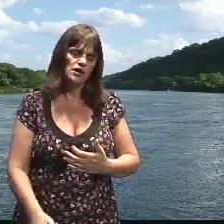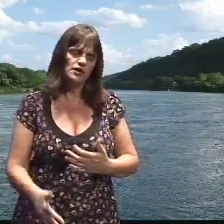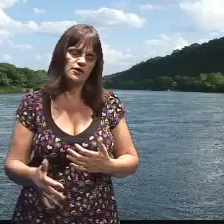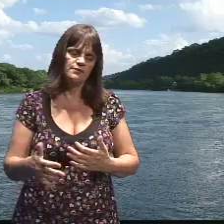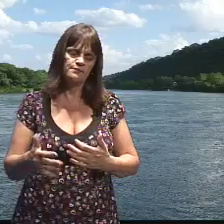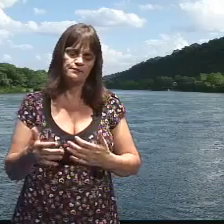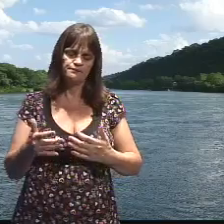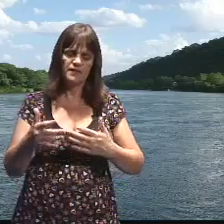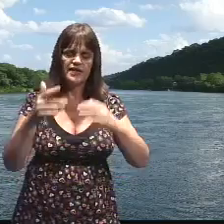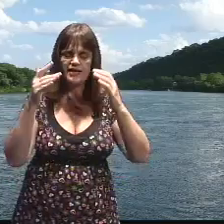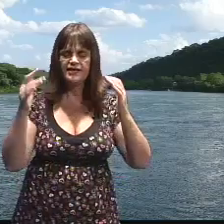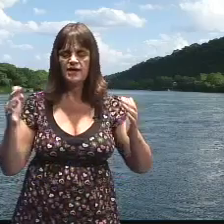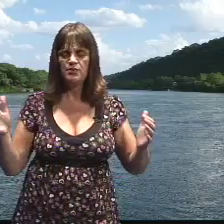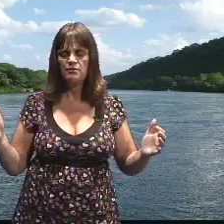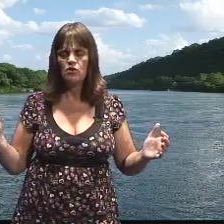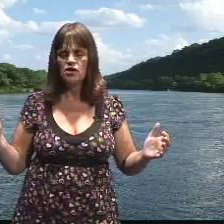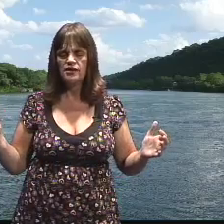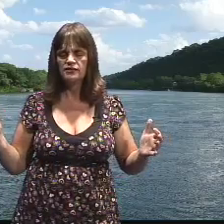are getting up in the morning,